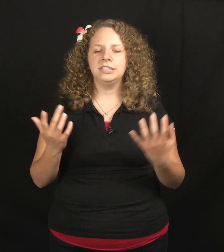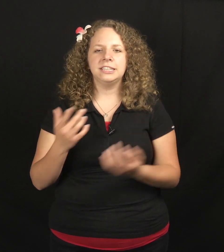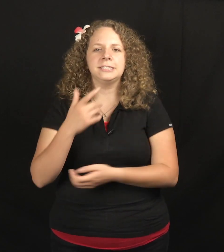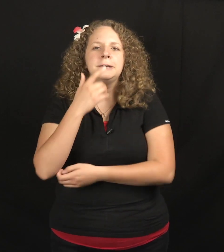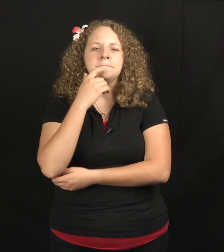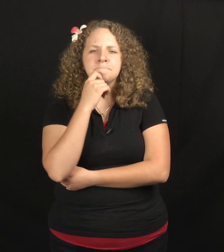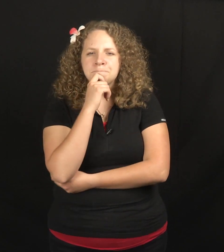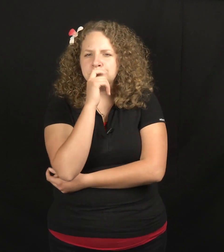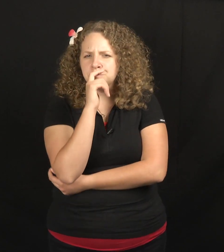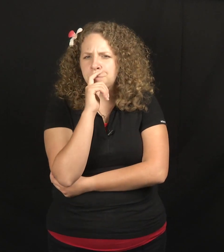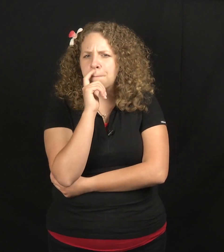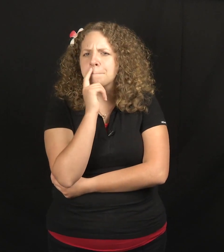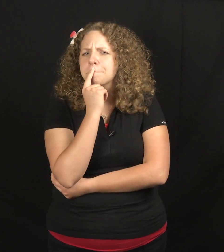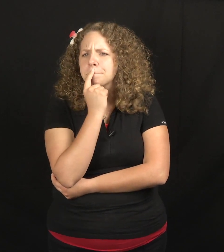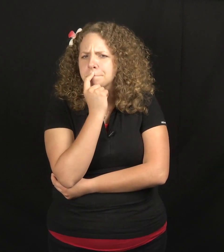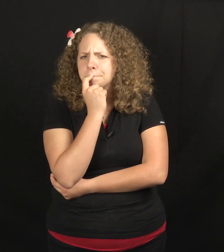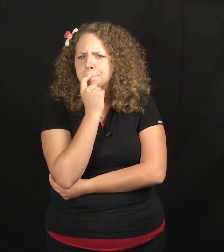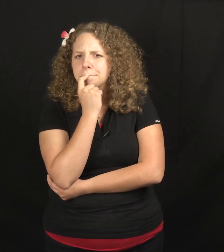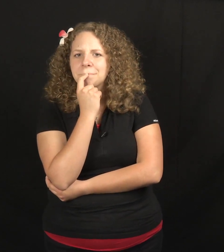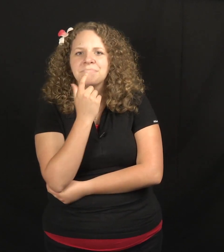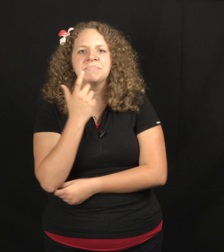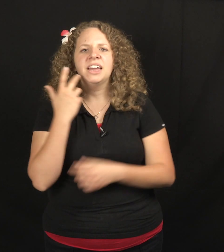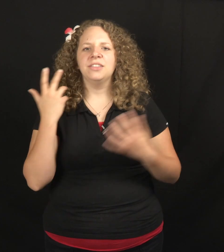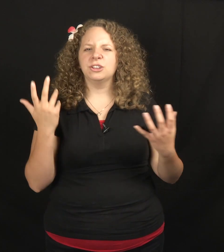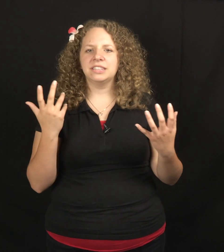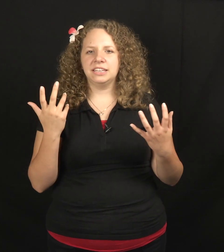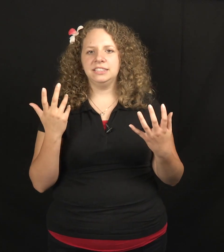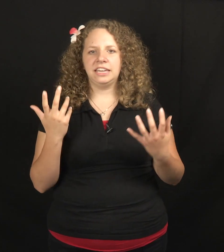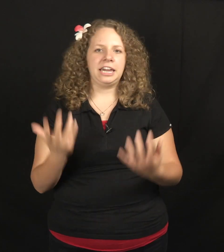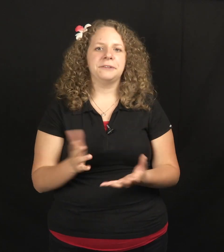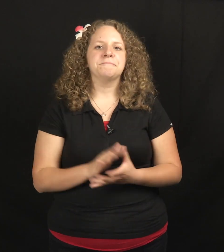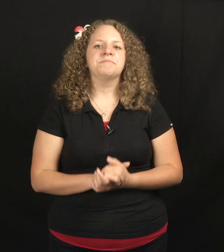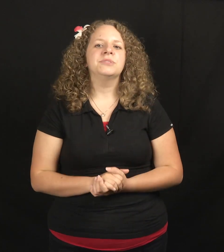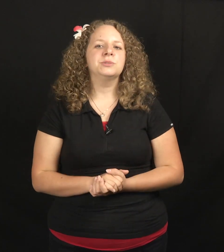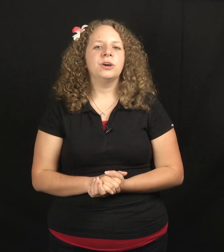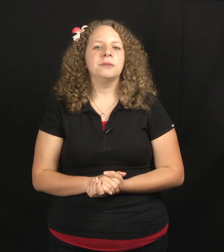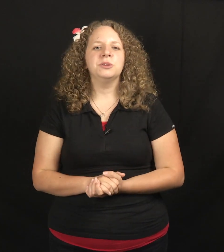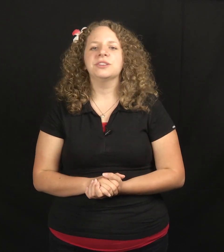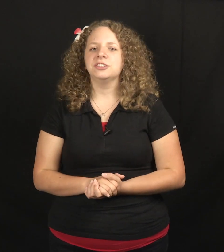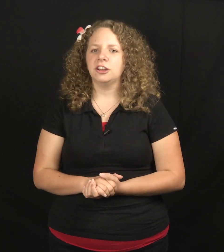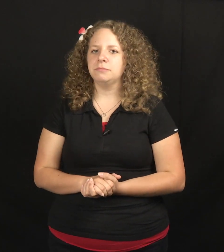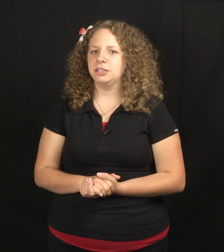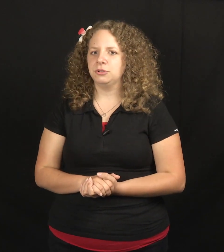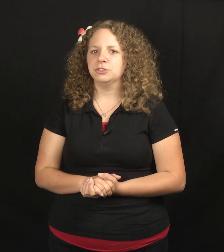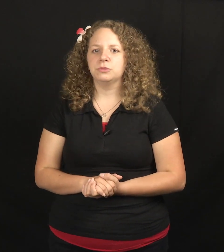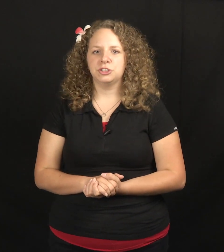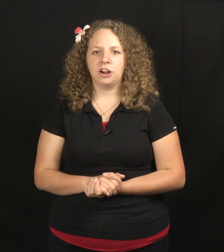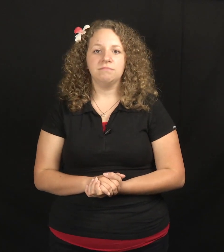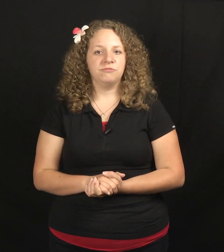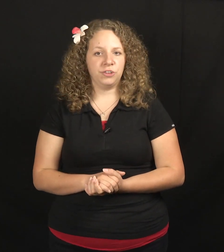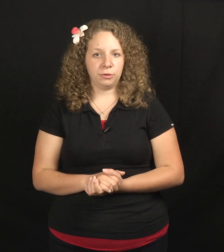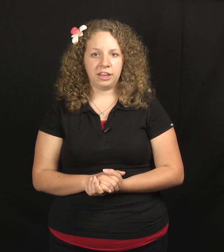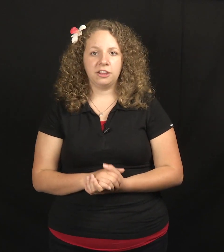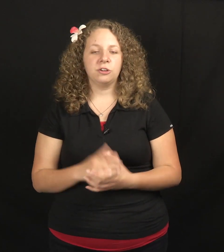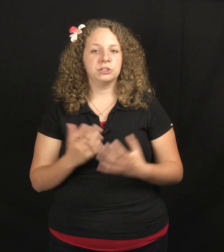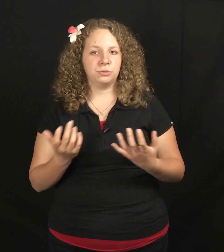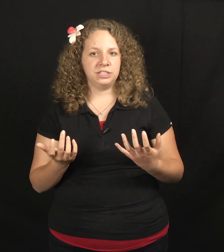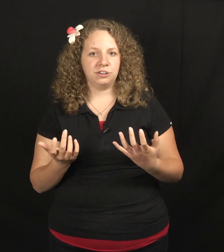says, and looks like he's thinking. This will help you get the non-manuals, which are furrowing or squeezing your